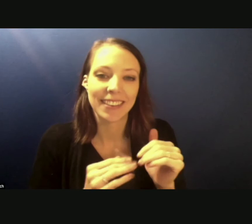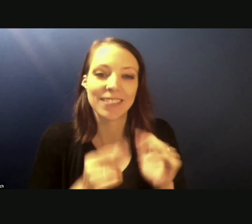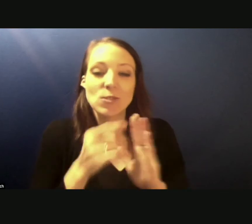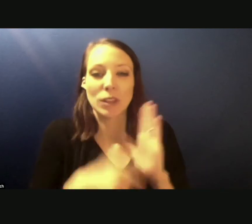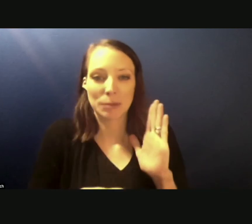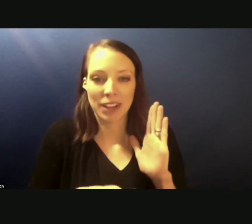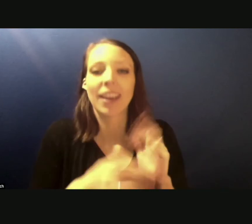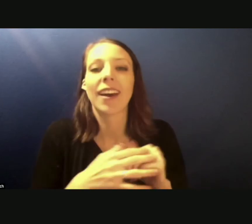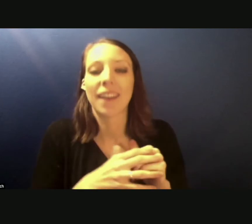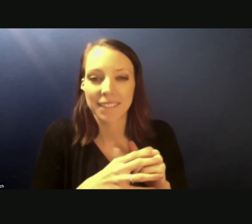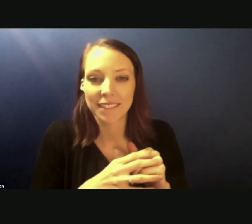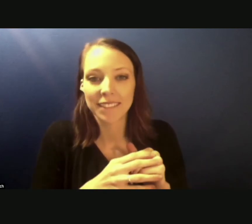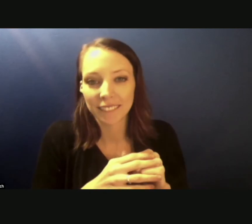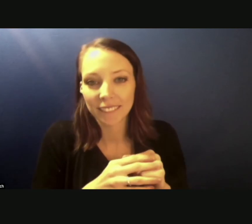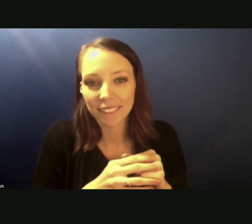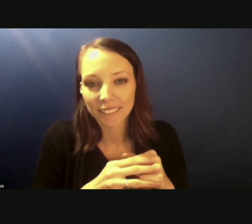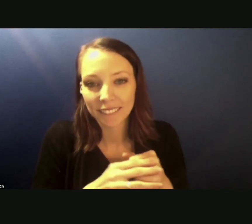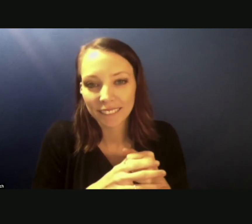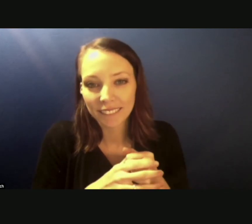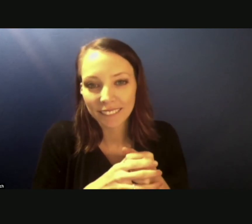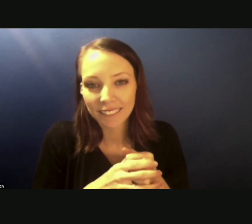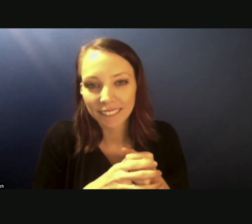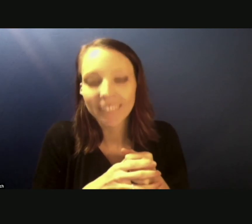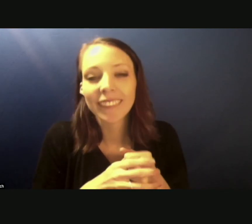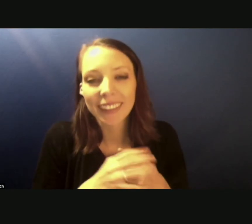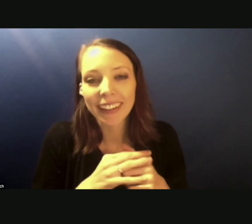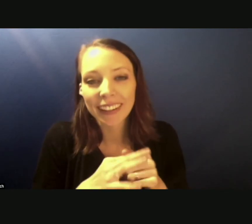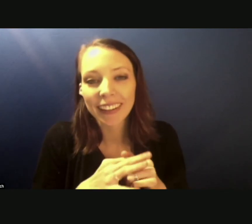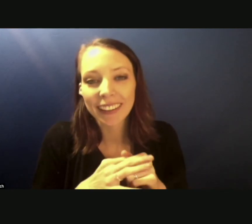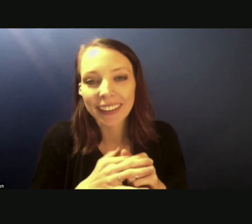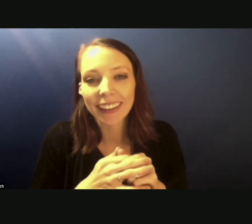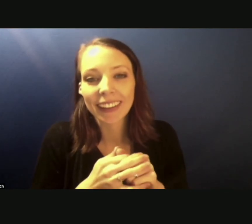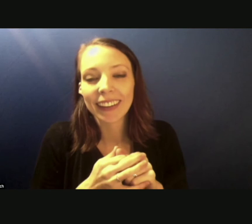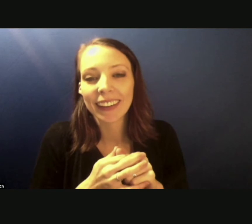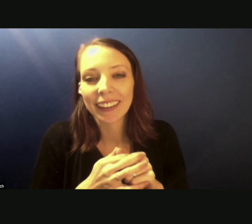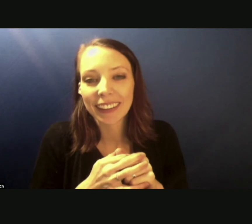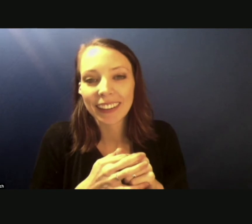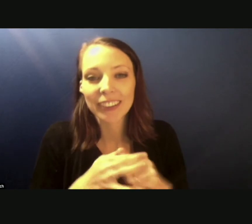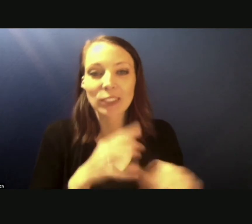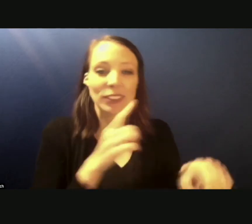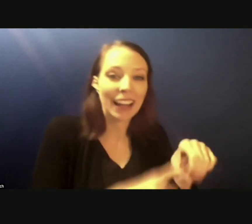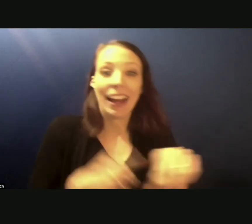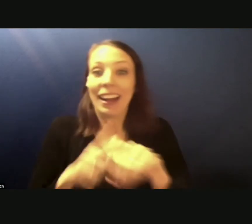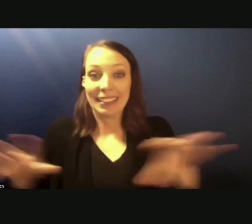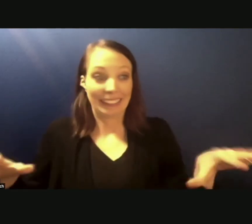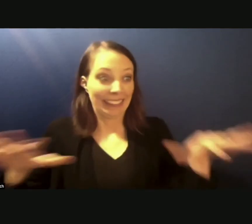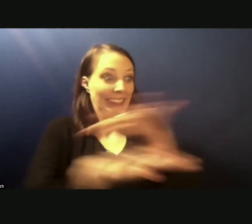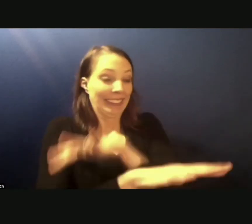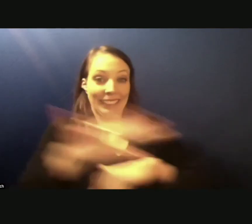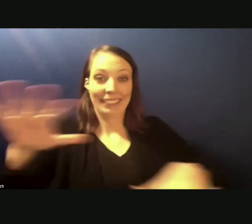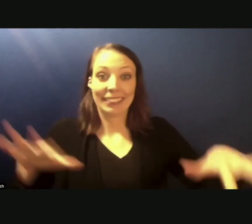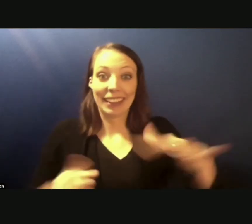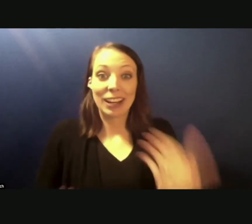and I was trying to keep an eye on that, and had stuff coming out of the oven, and I'm slicing. It was just so much going on. It was very